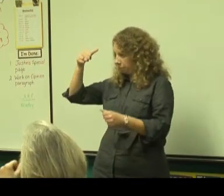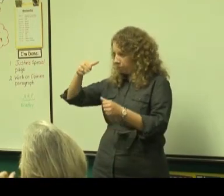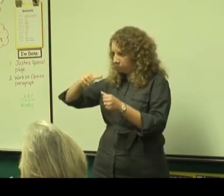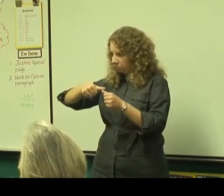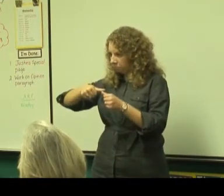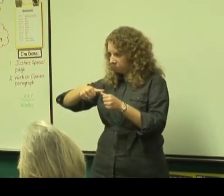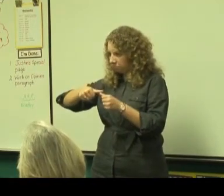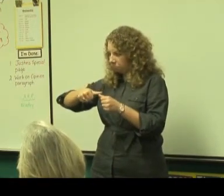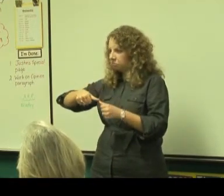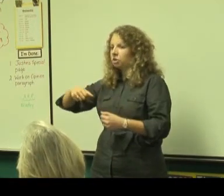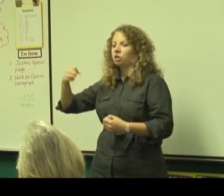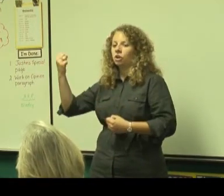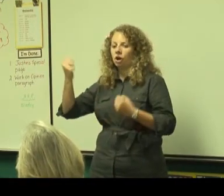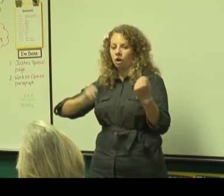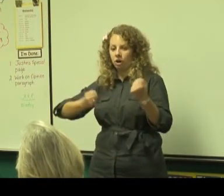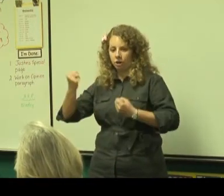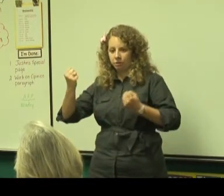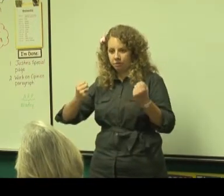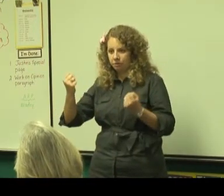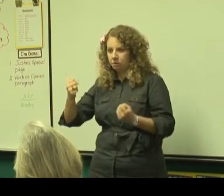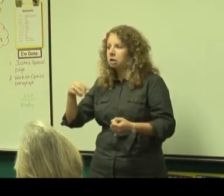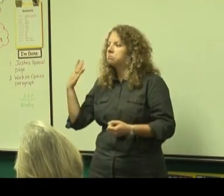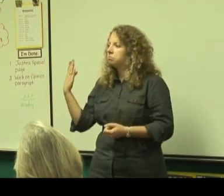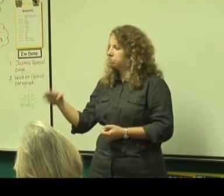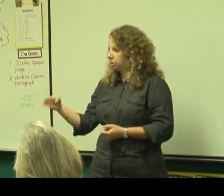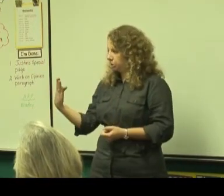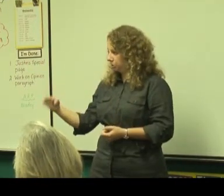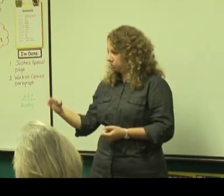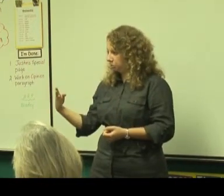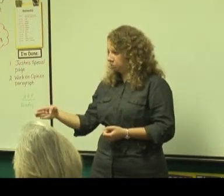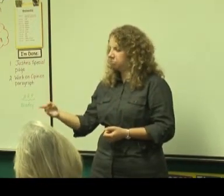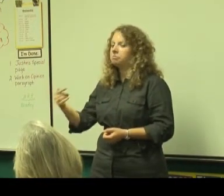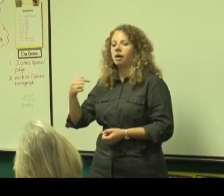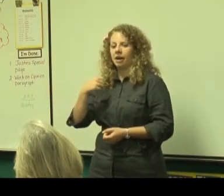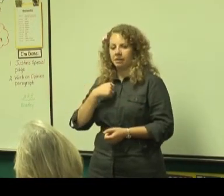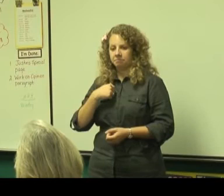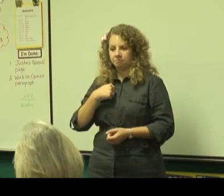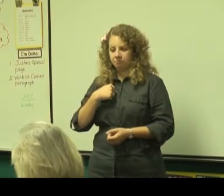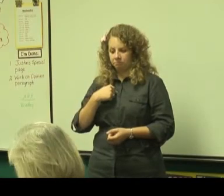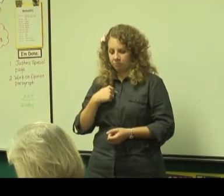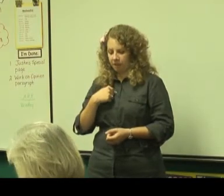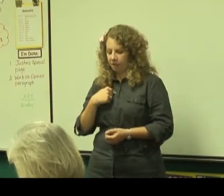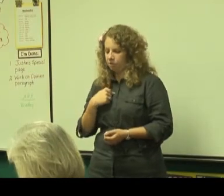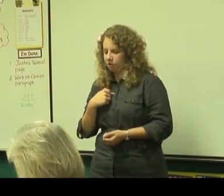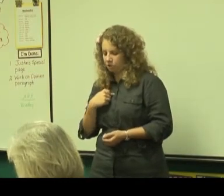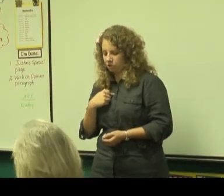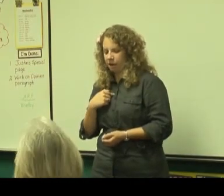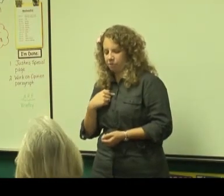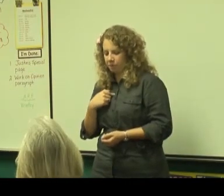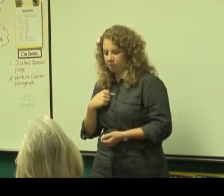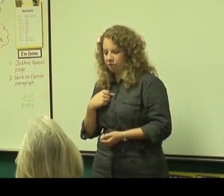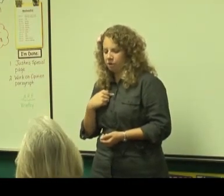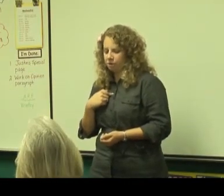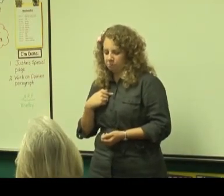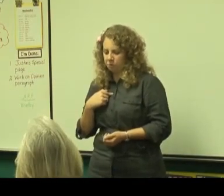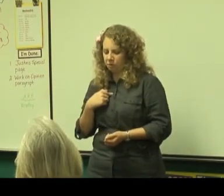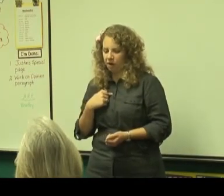remember car blue I. Okay, or you could do I remember blue car